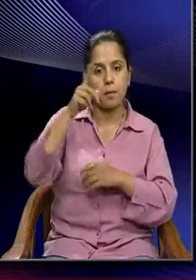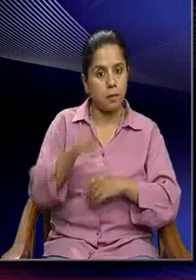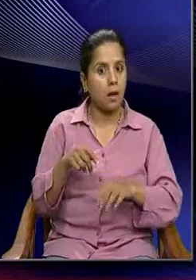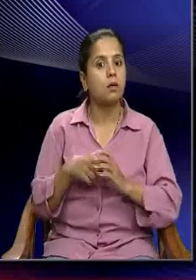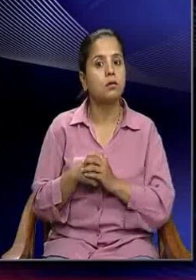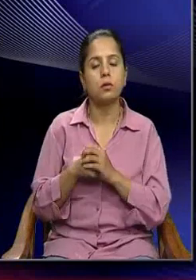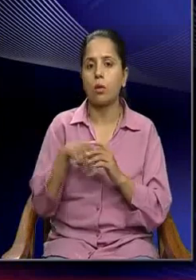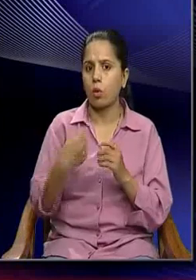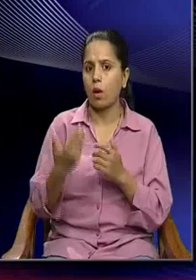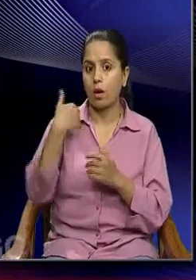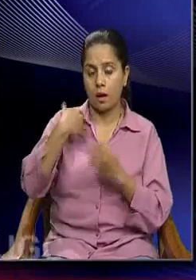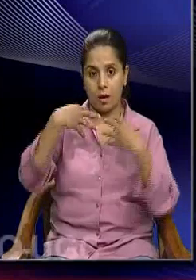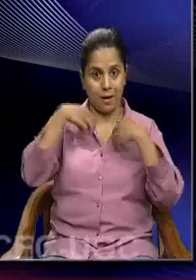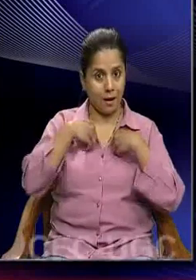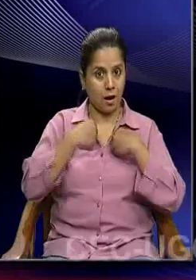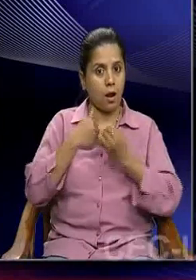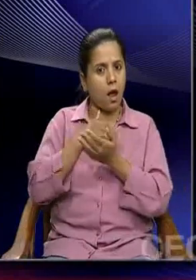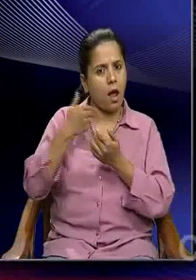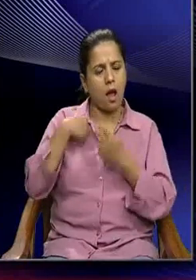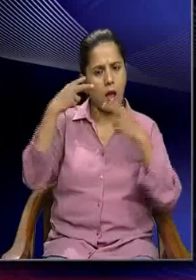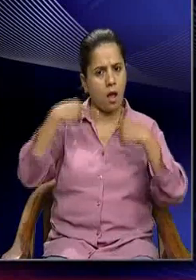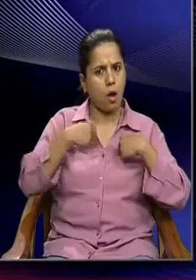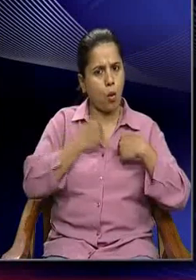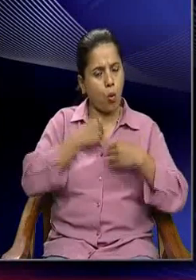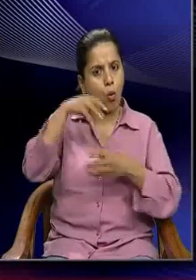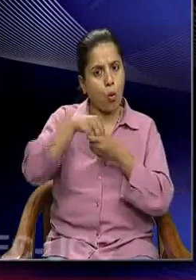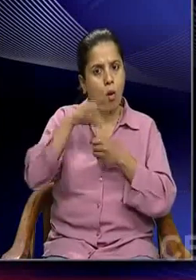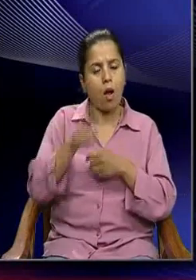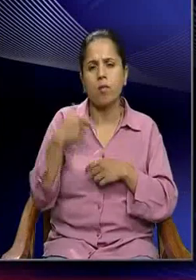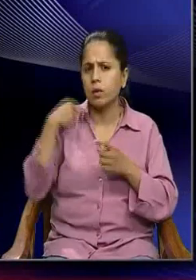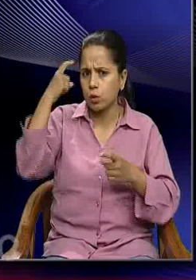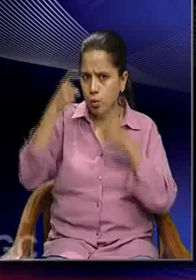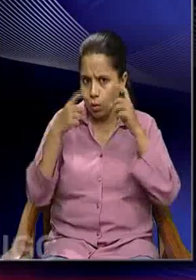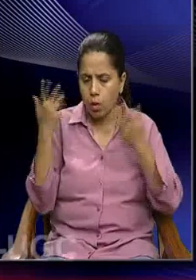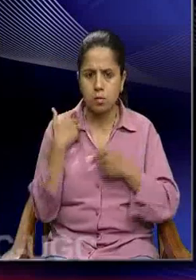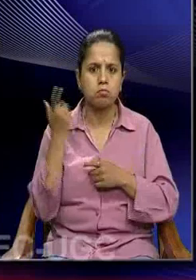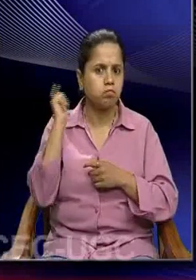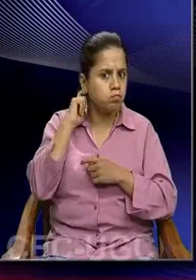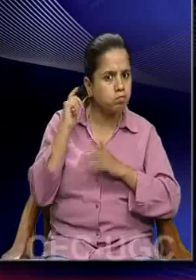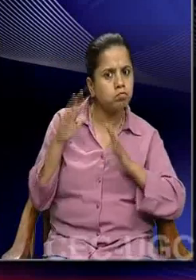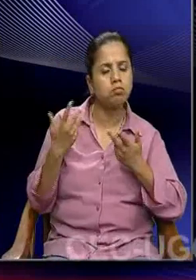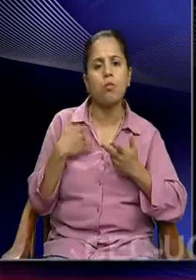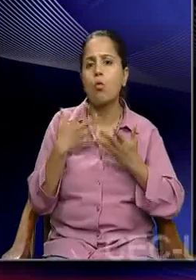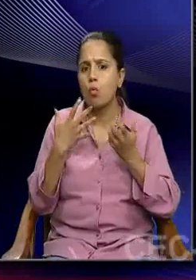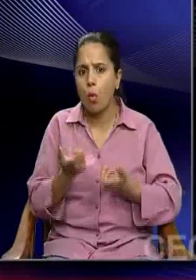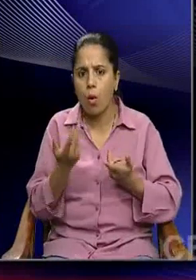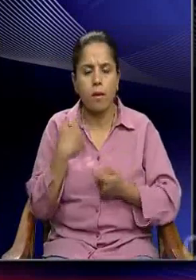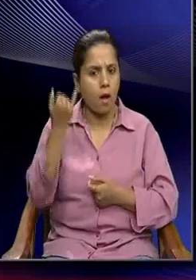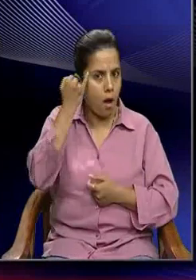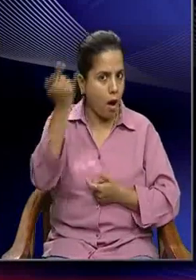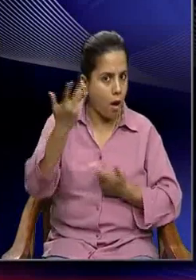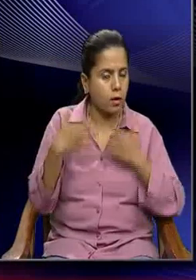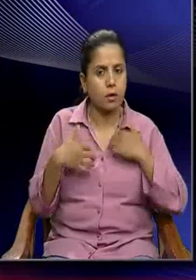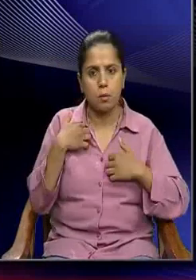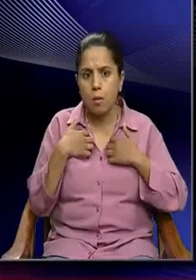or internally by purifying our thoughts, our intentions, our ideas, our emotions, and